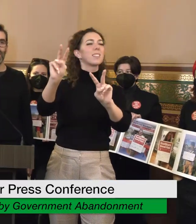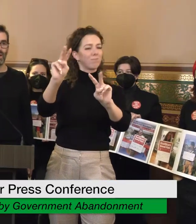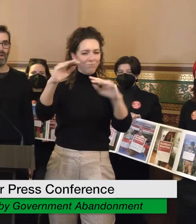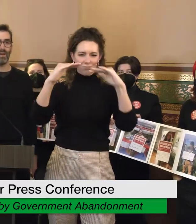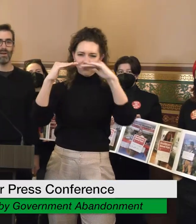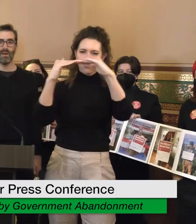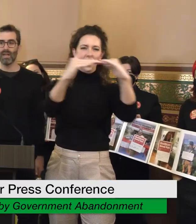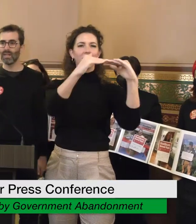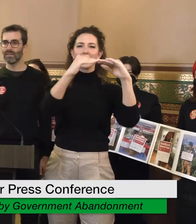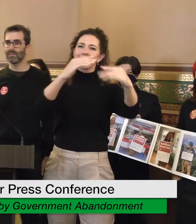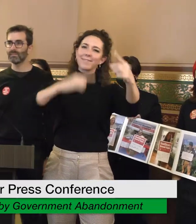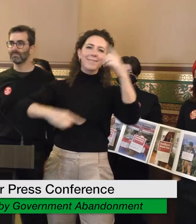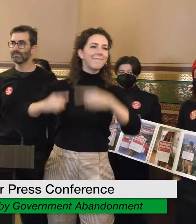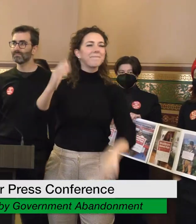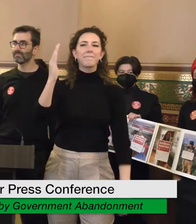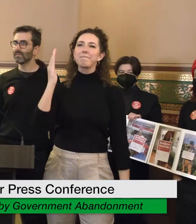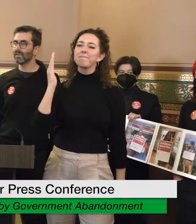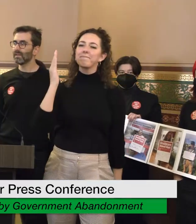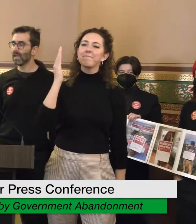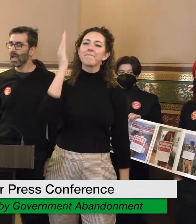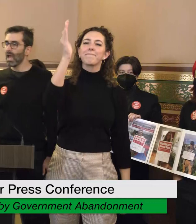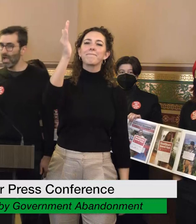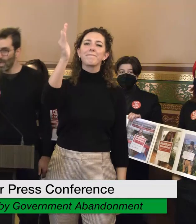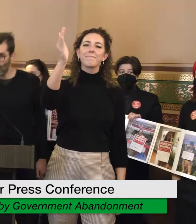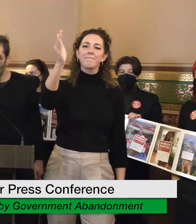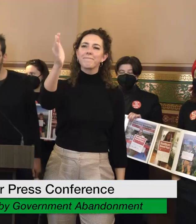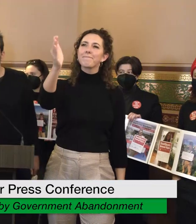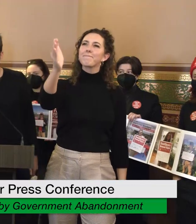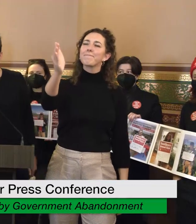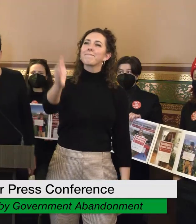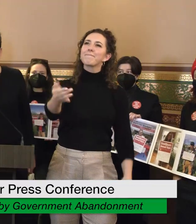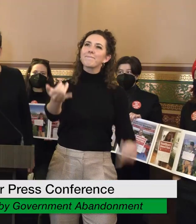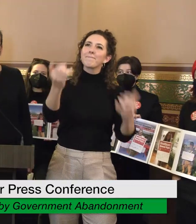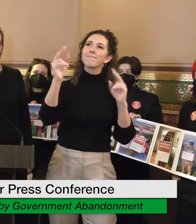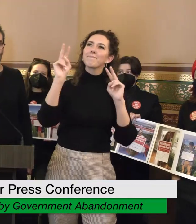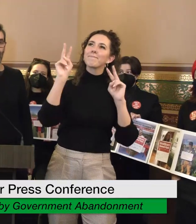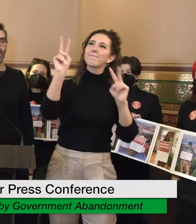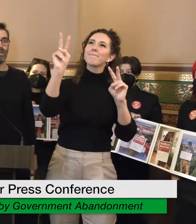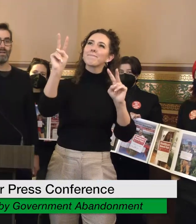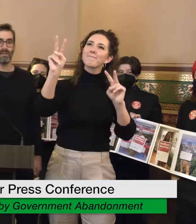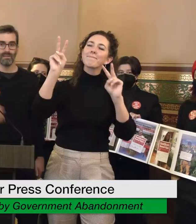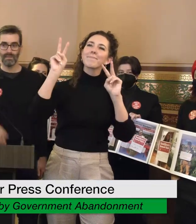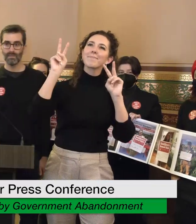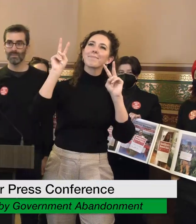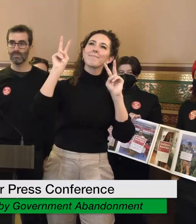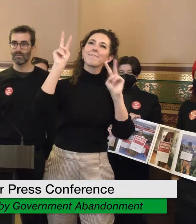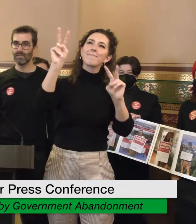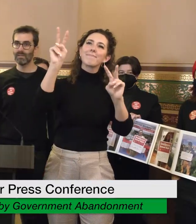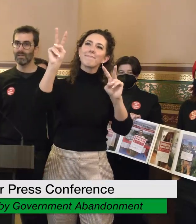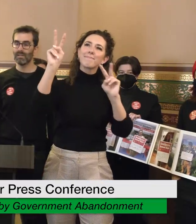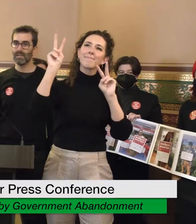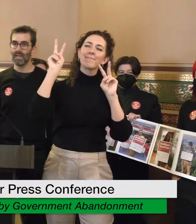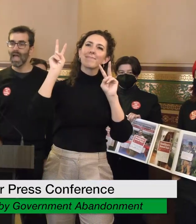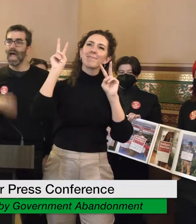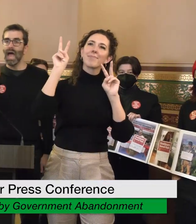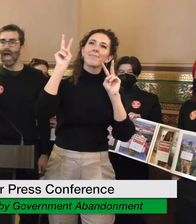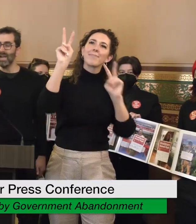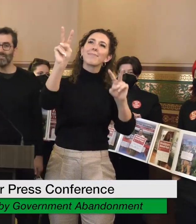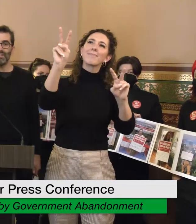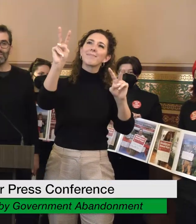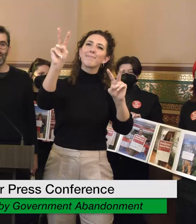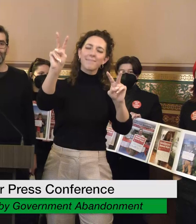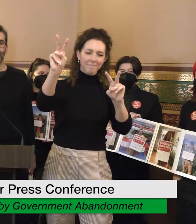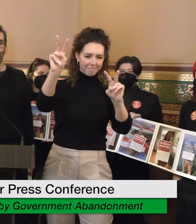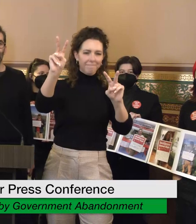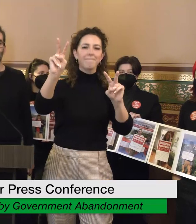justice everywhere. I see justice everywhere. Over my head. Over my